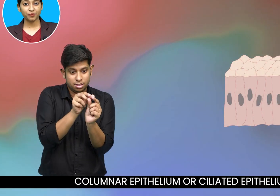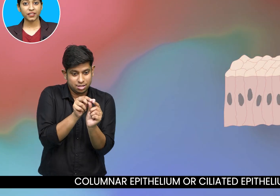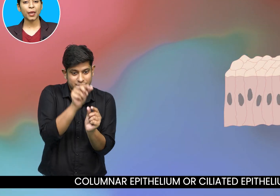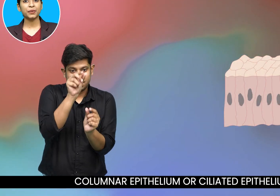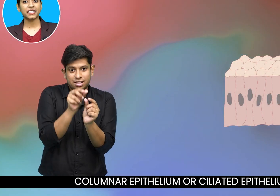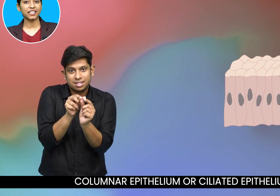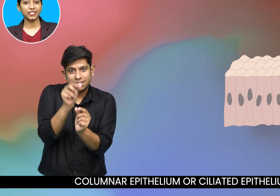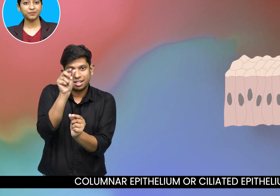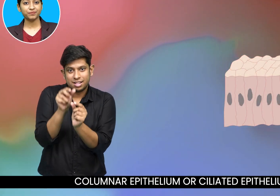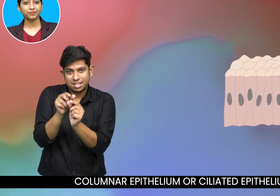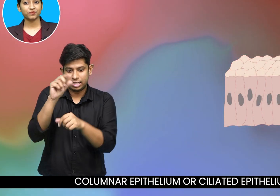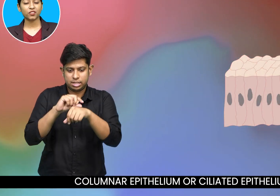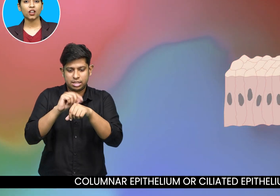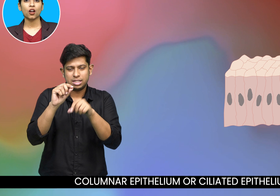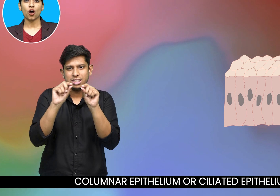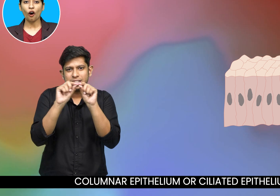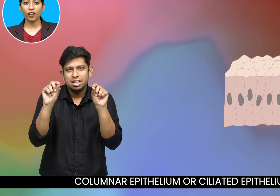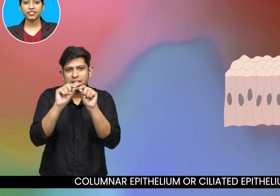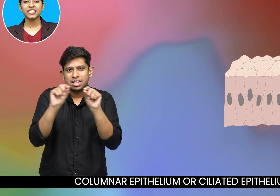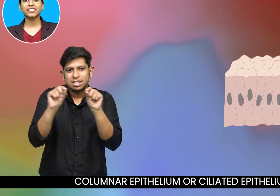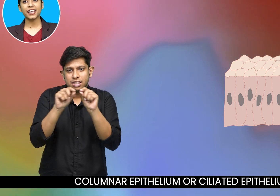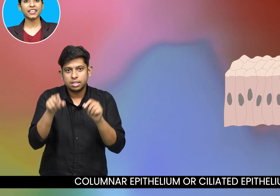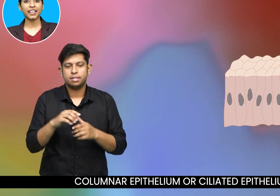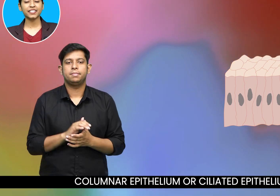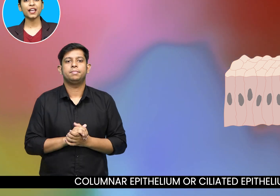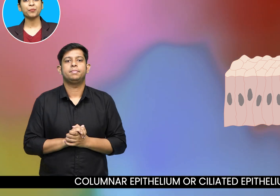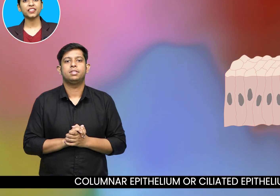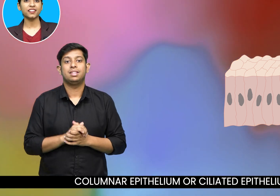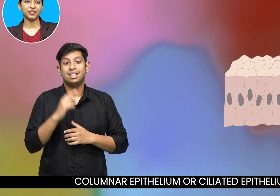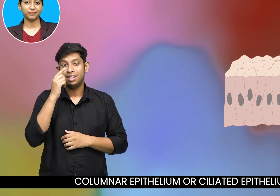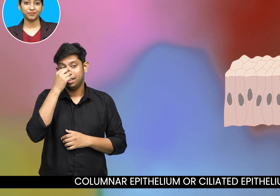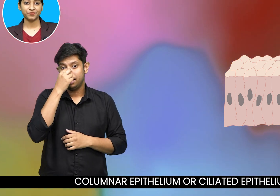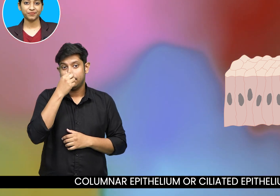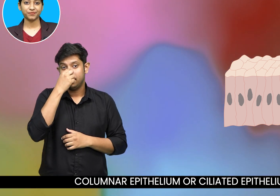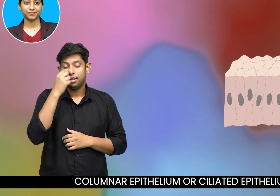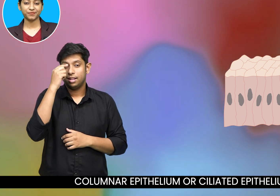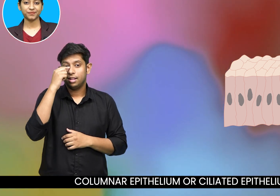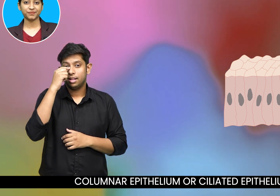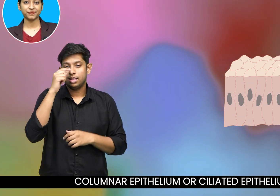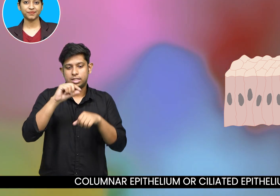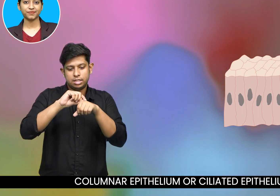Columnar epithelium or ciliated epithelium.